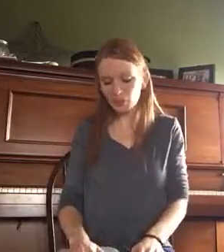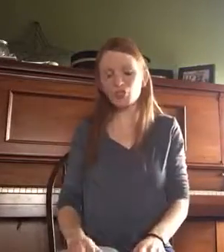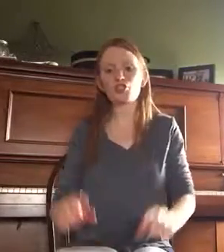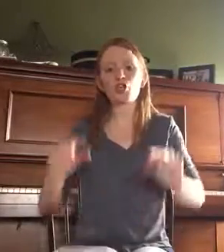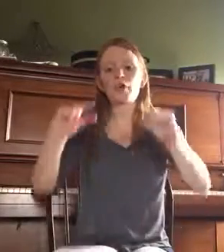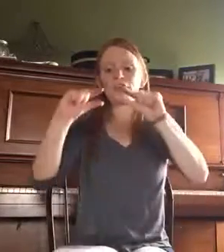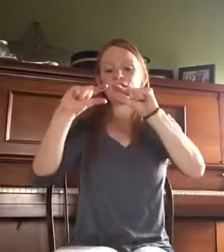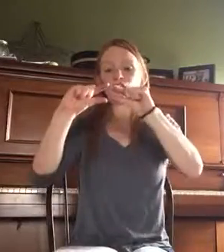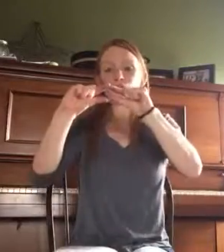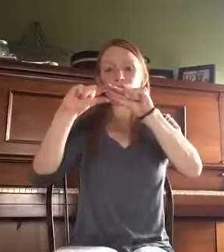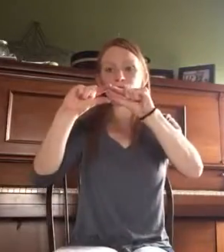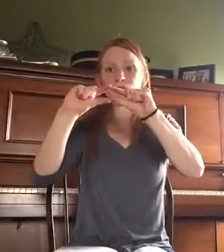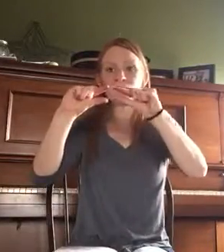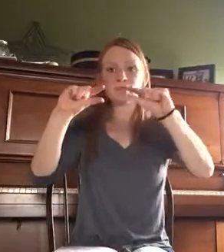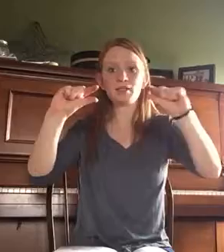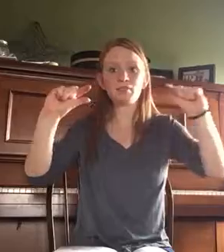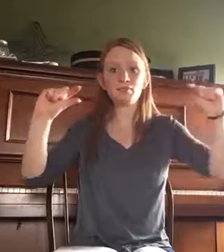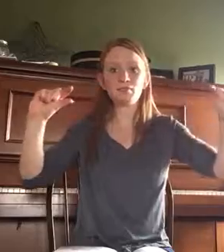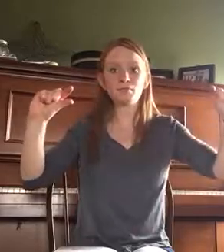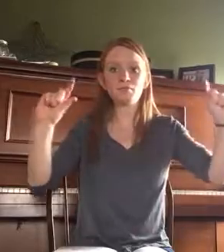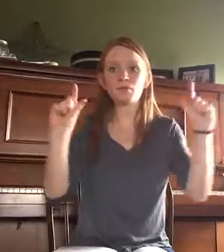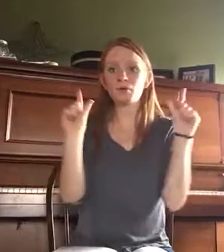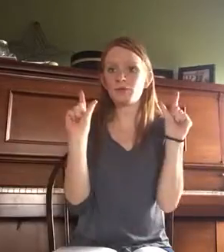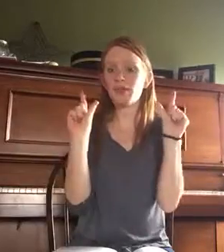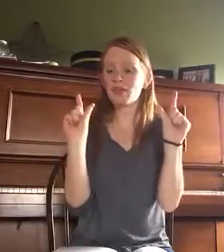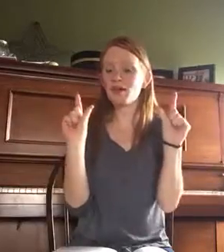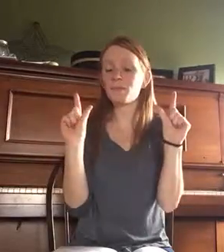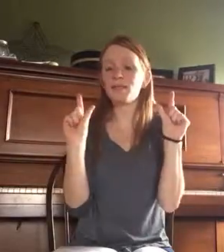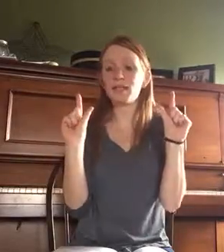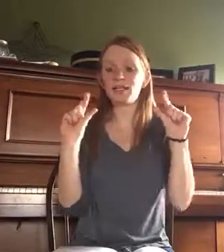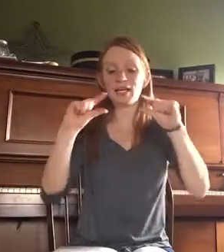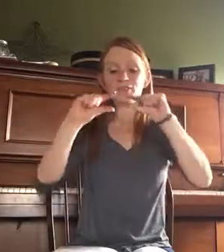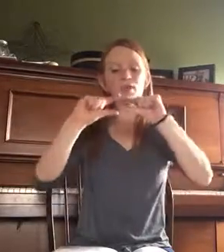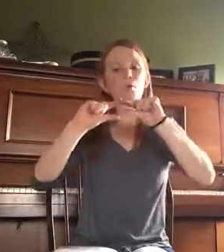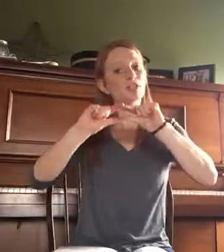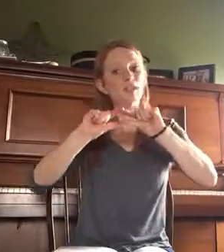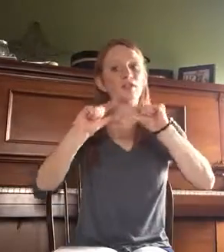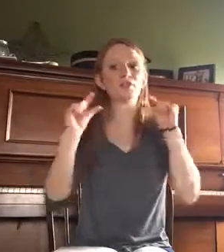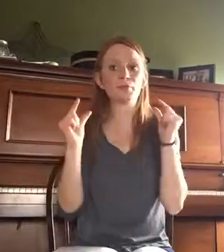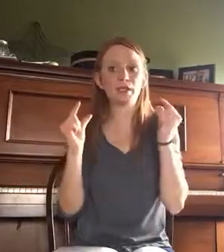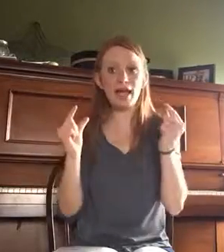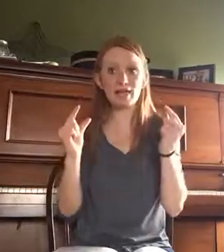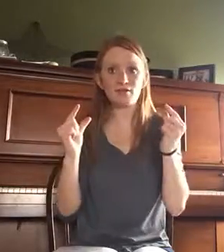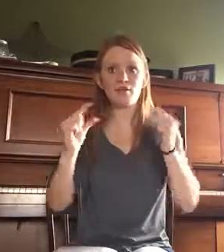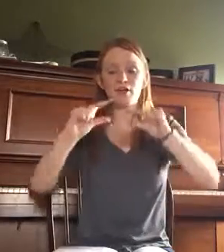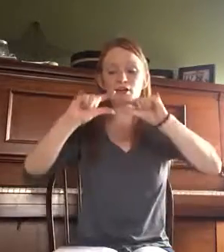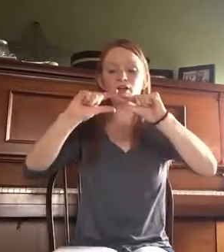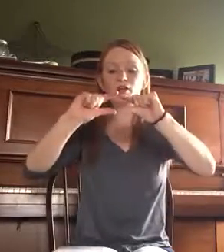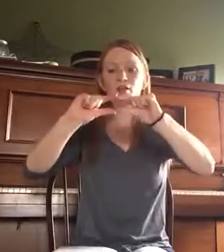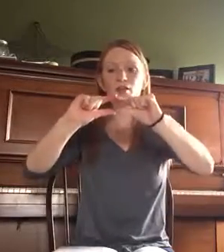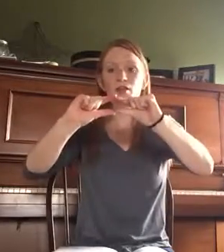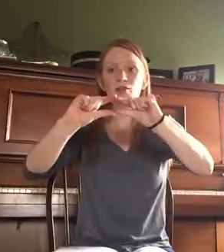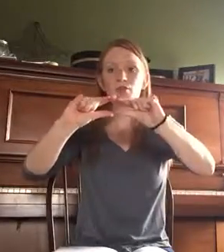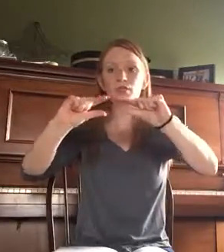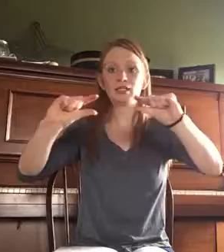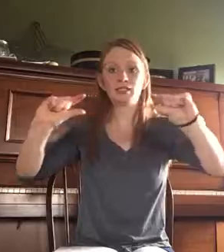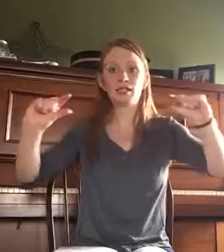To show a thin strip of something, so it would be that thumb and that index finger. Once again, this would be a classifier. So you need to set up